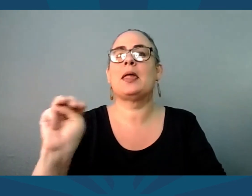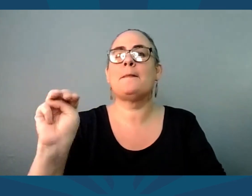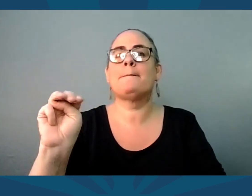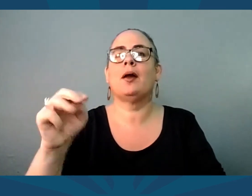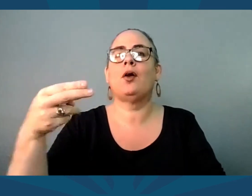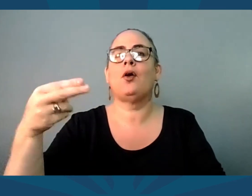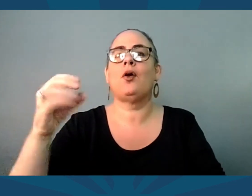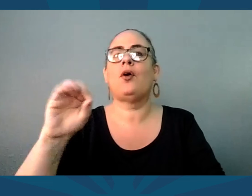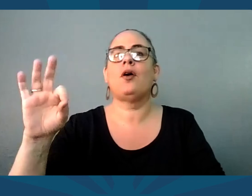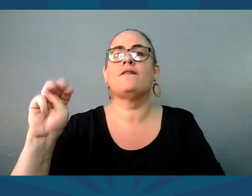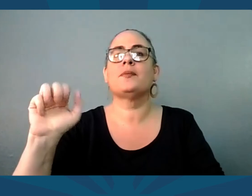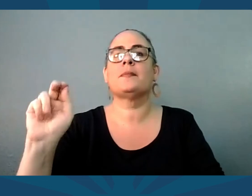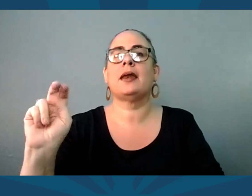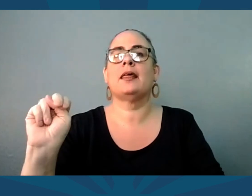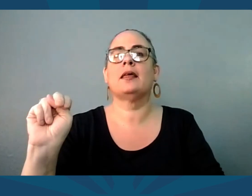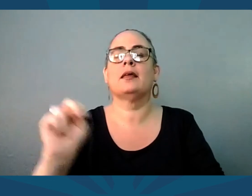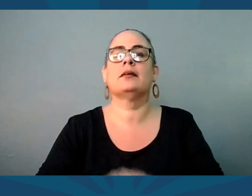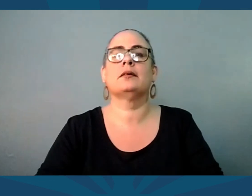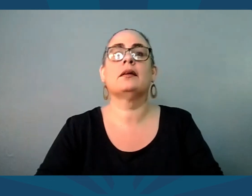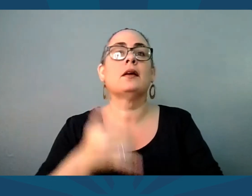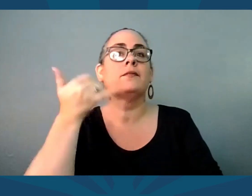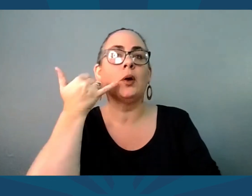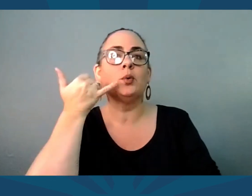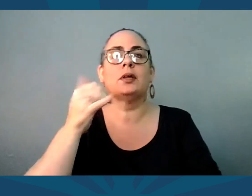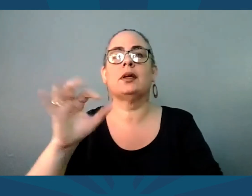Leslie M. Hoffman,